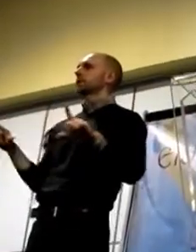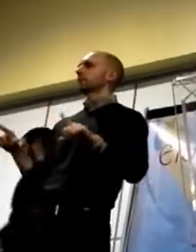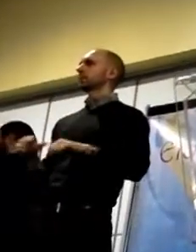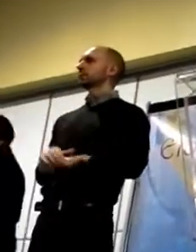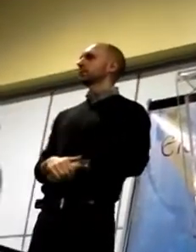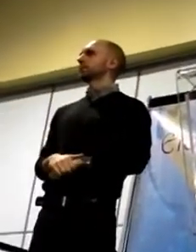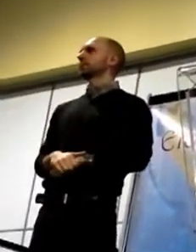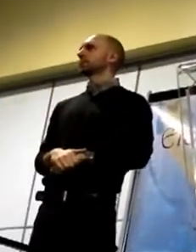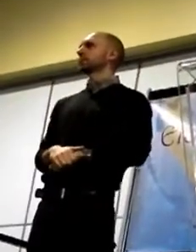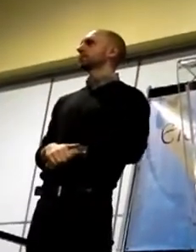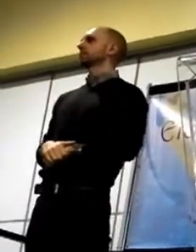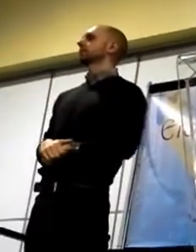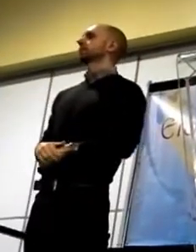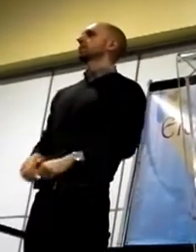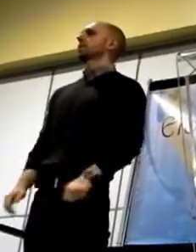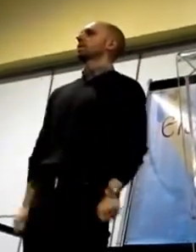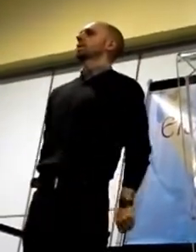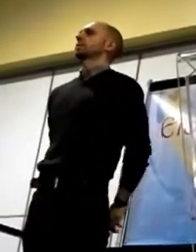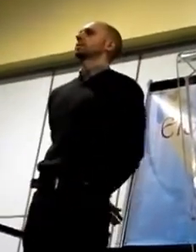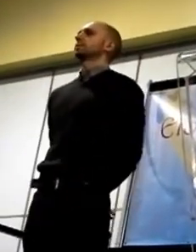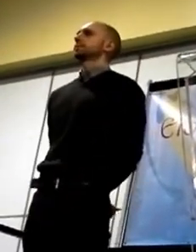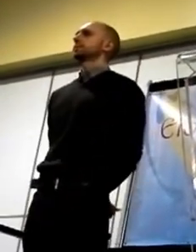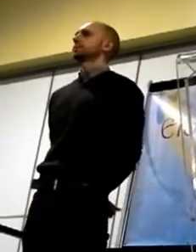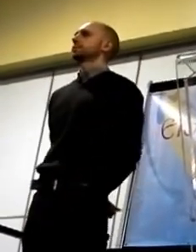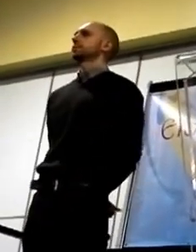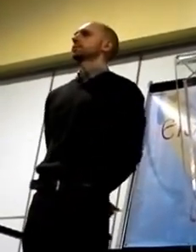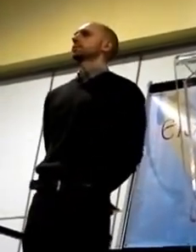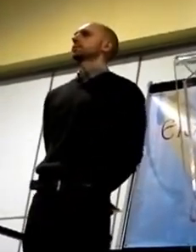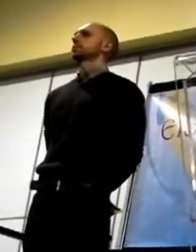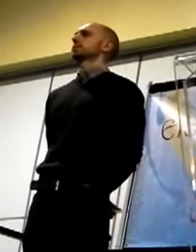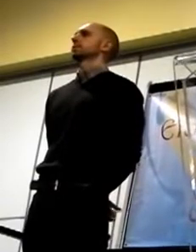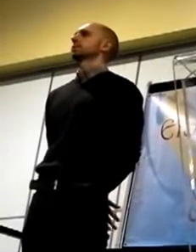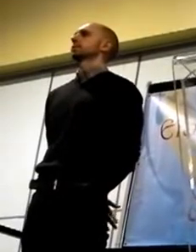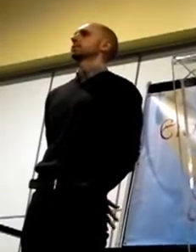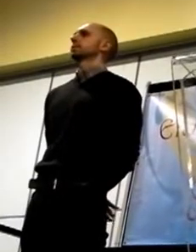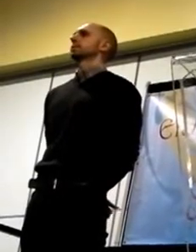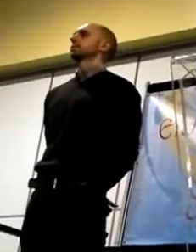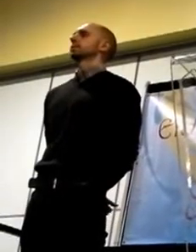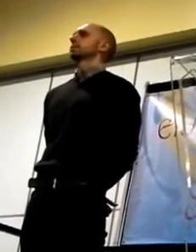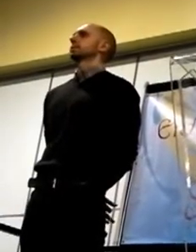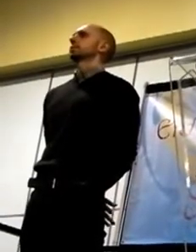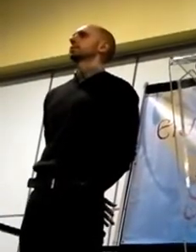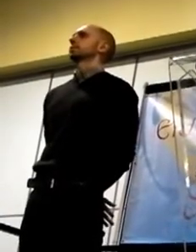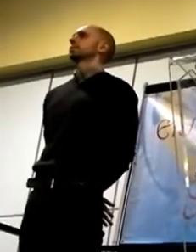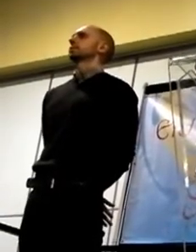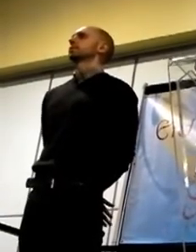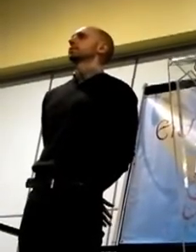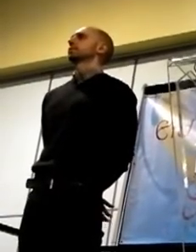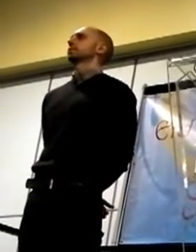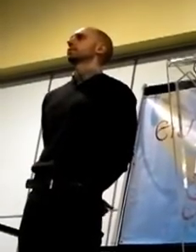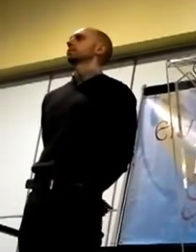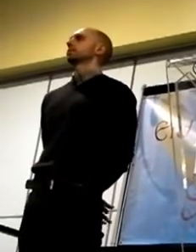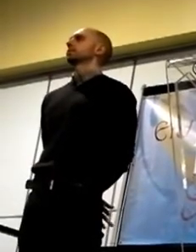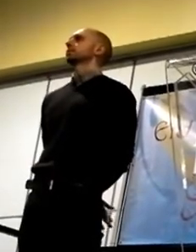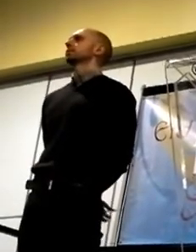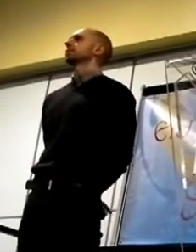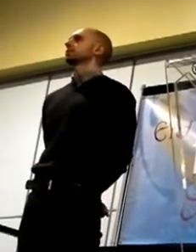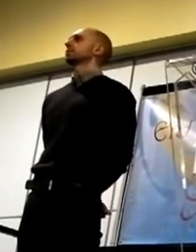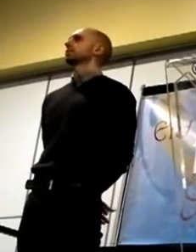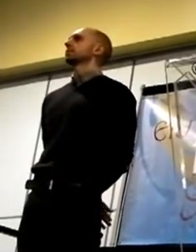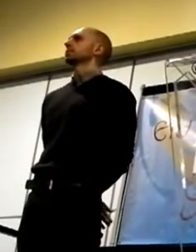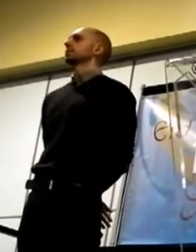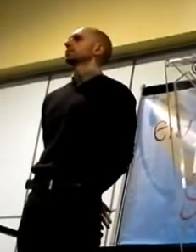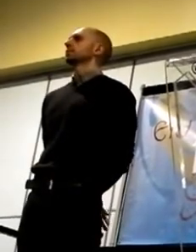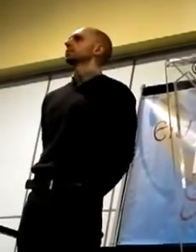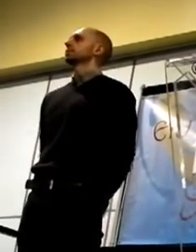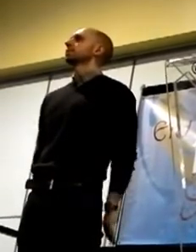taqullaha haqqa tuqatih wa la tamutunna illa wa antum muslimun. Fear Allah, O